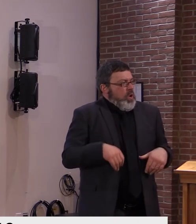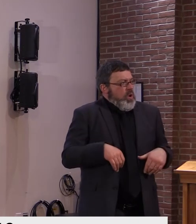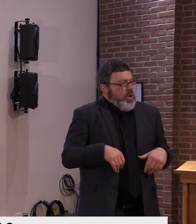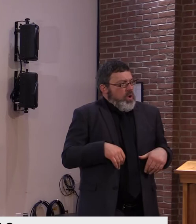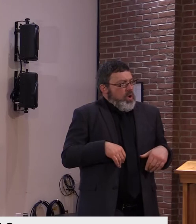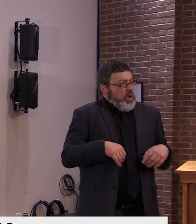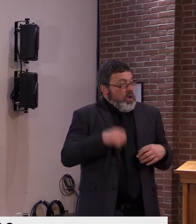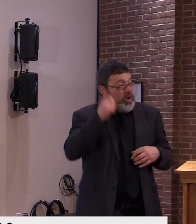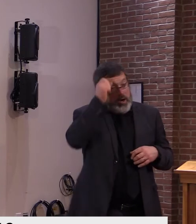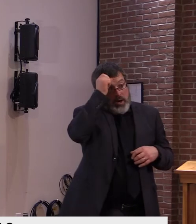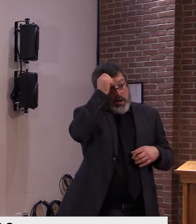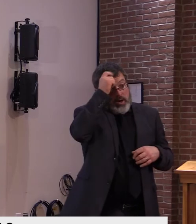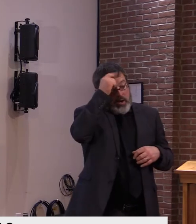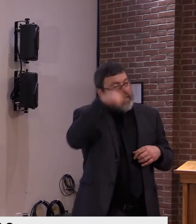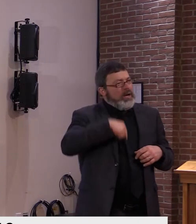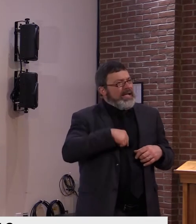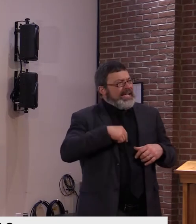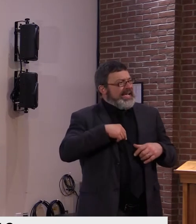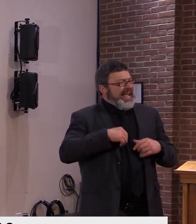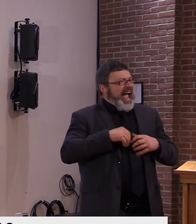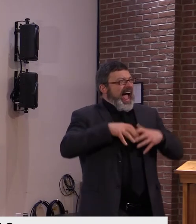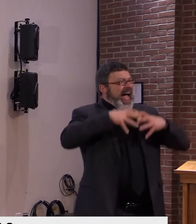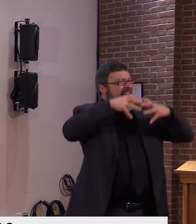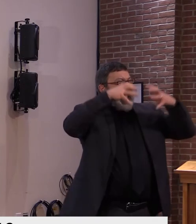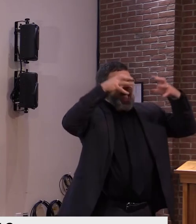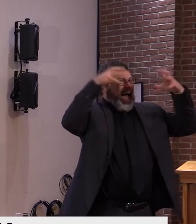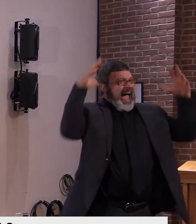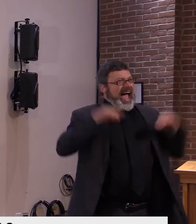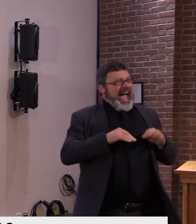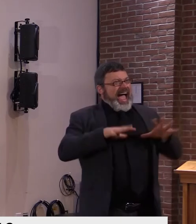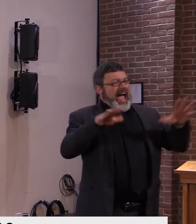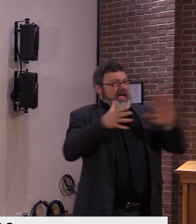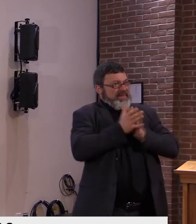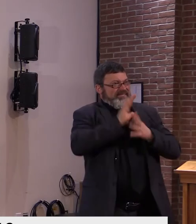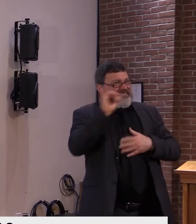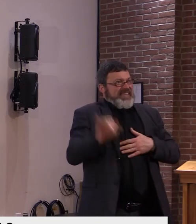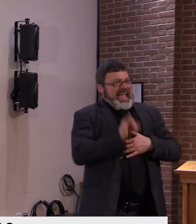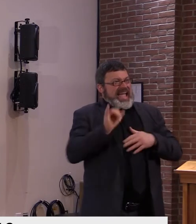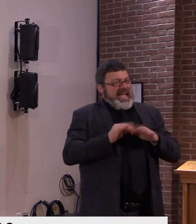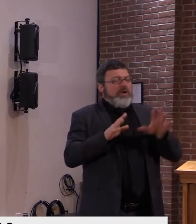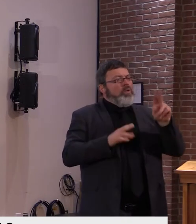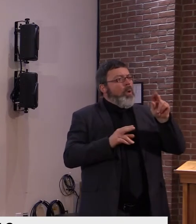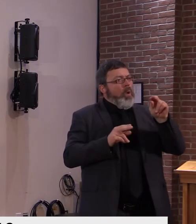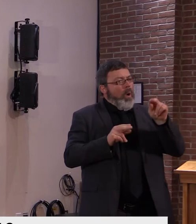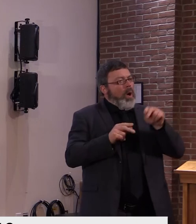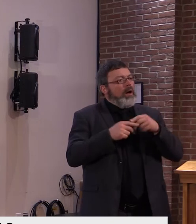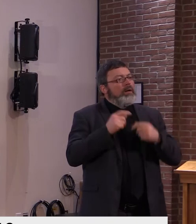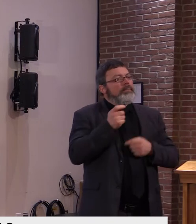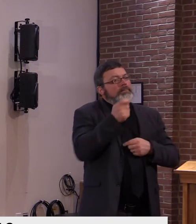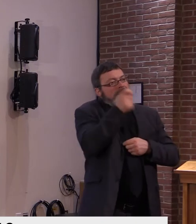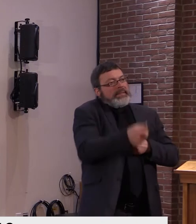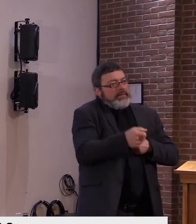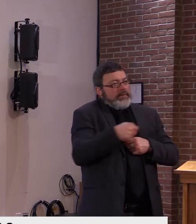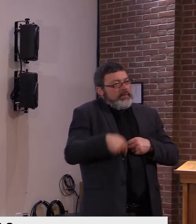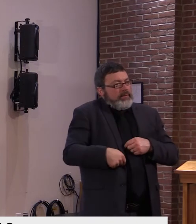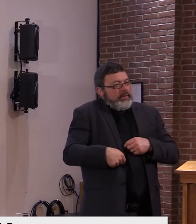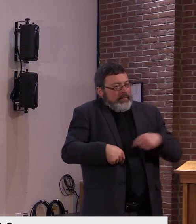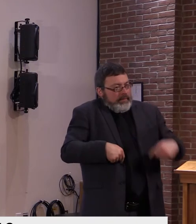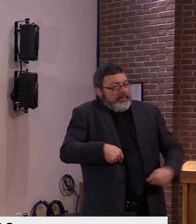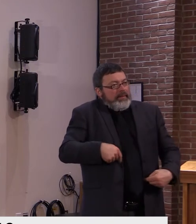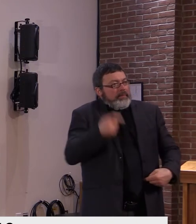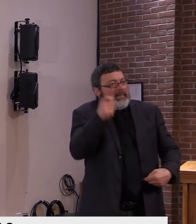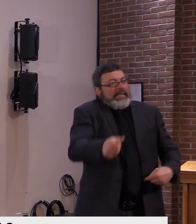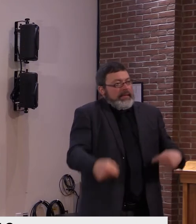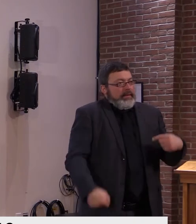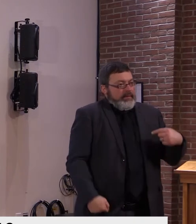sure, to the best of our ability at this point in time. But it doesn't mean people